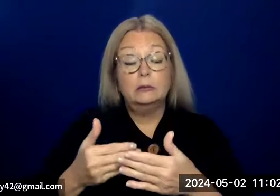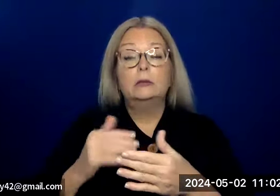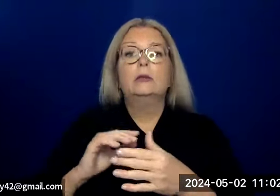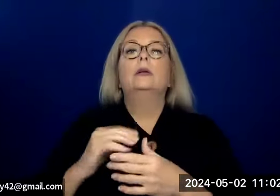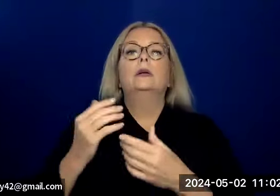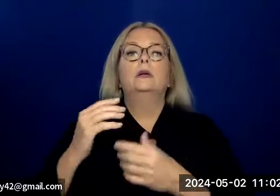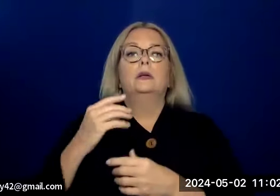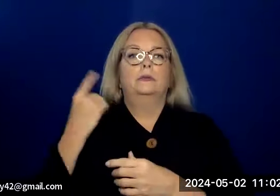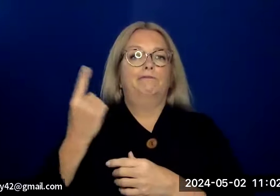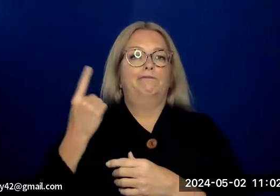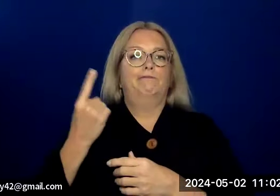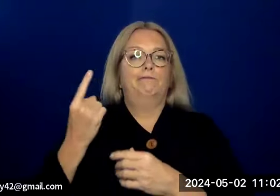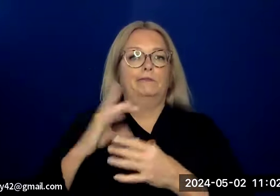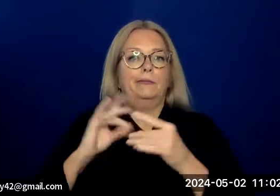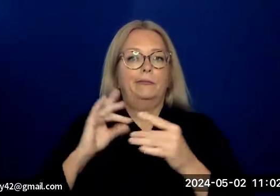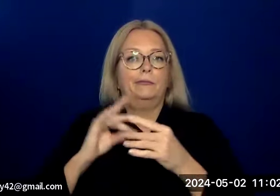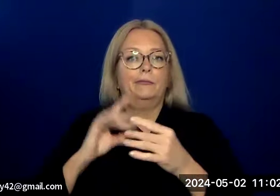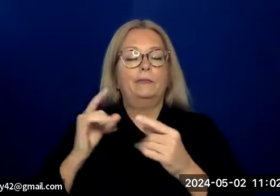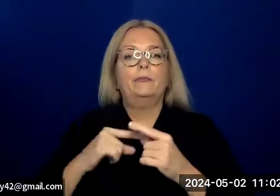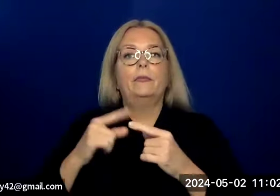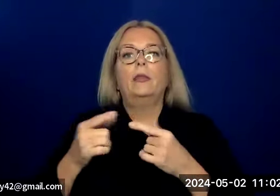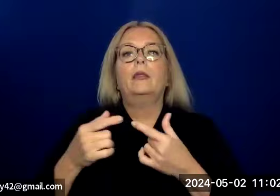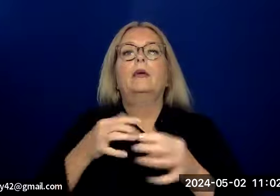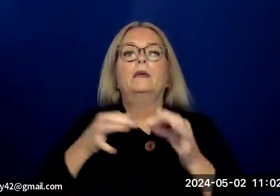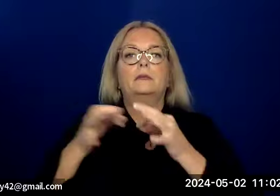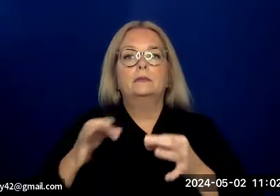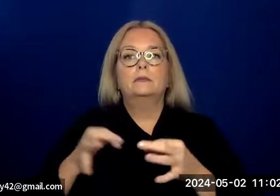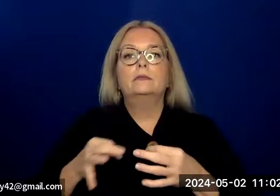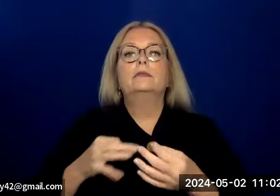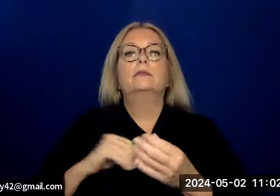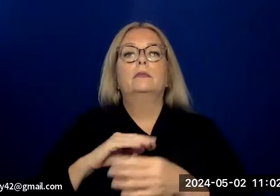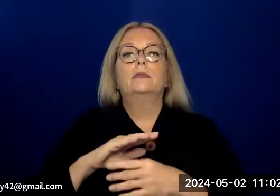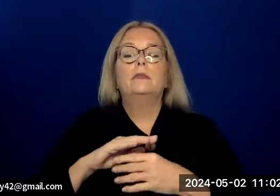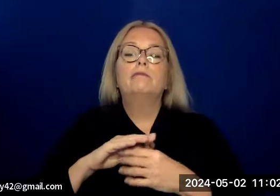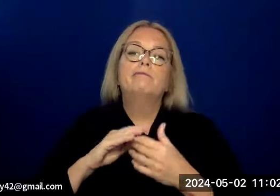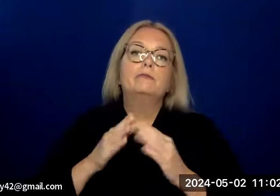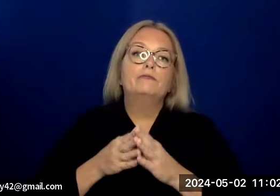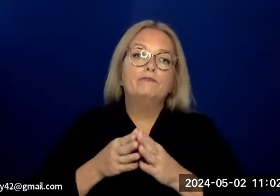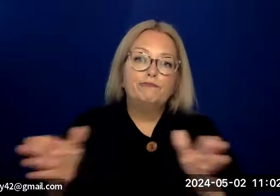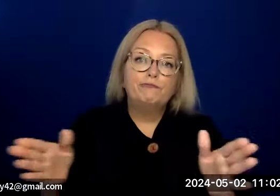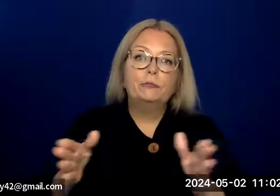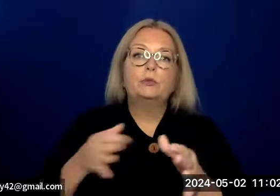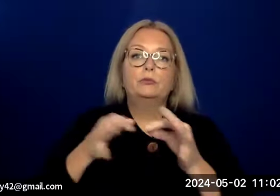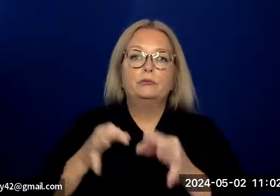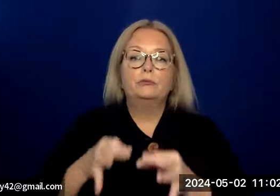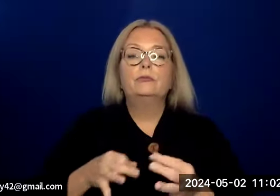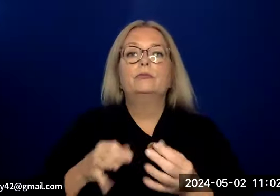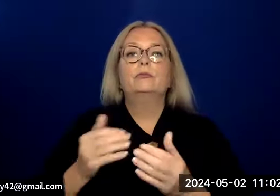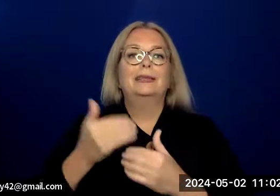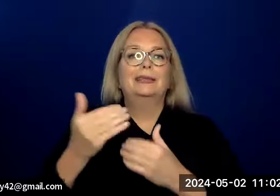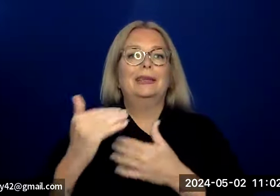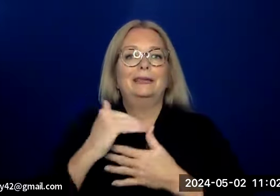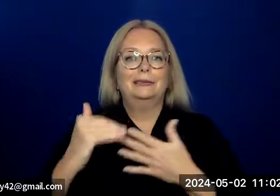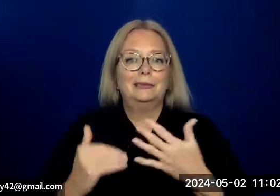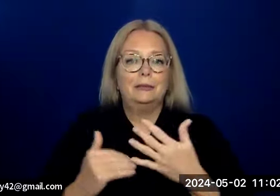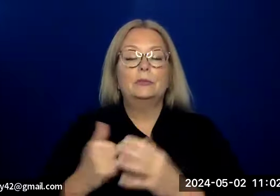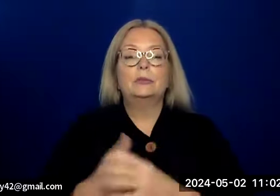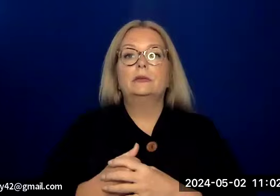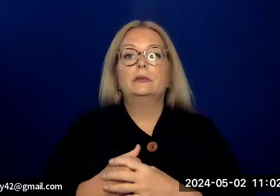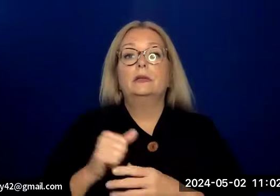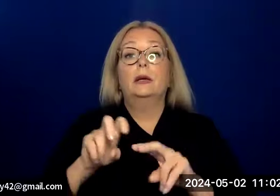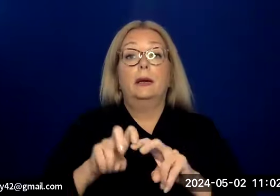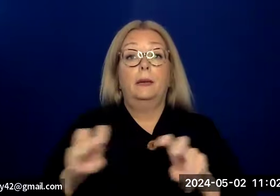I'll provide a quick overview of our next steps. With that, I would like to ask our panelists to introduce